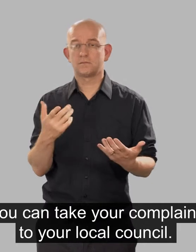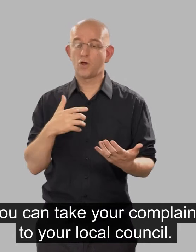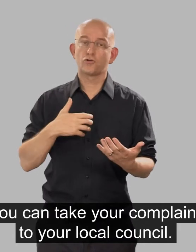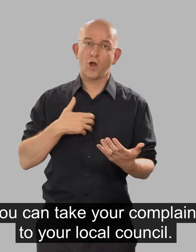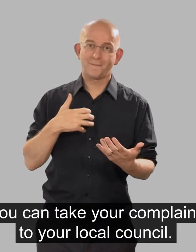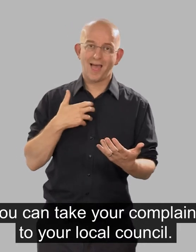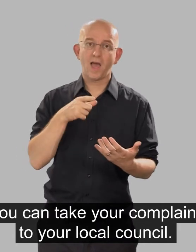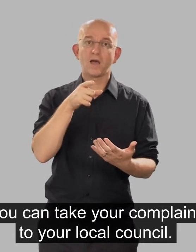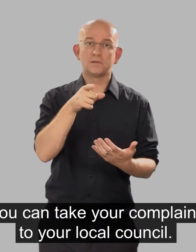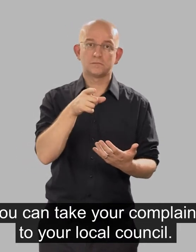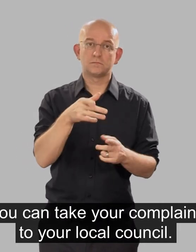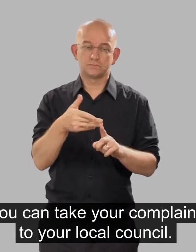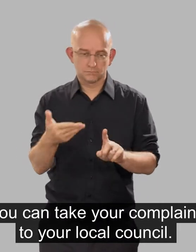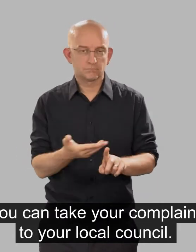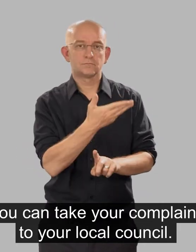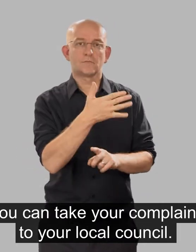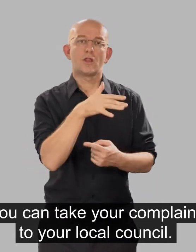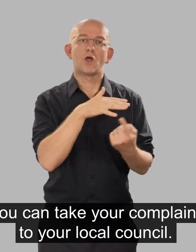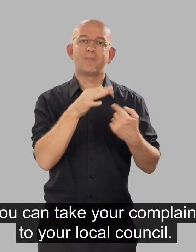take your complaint to your local council.